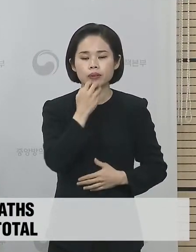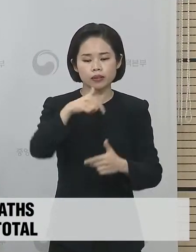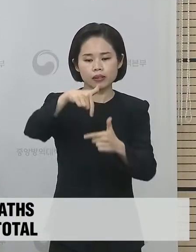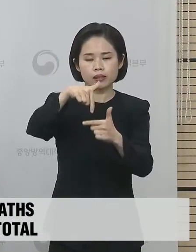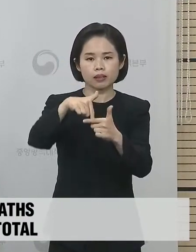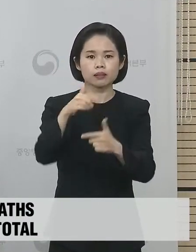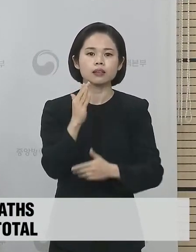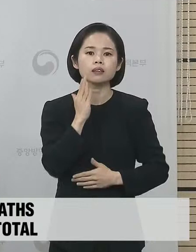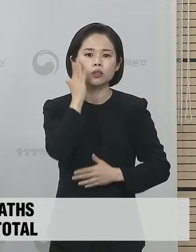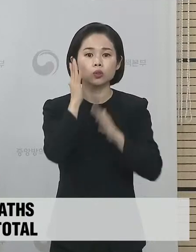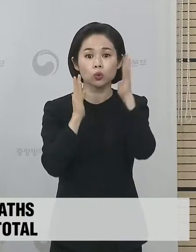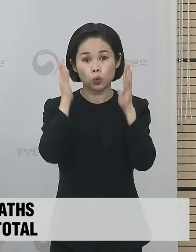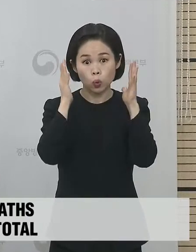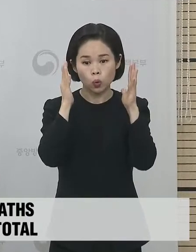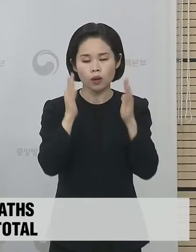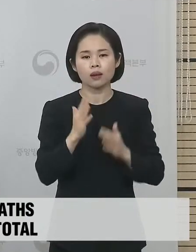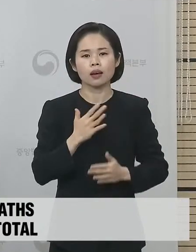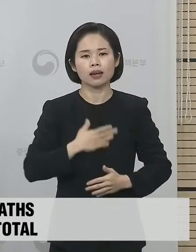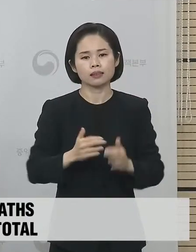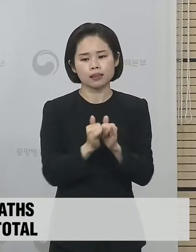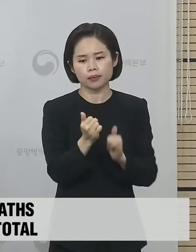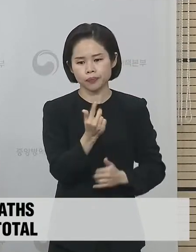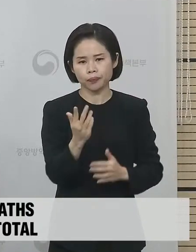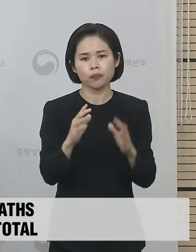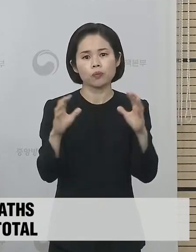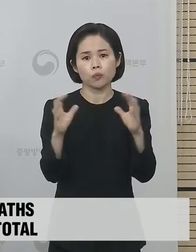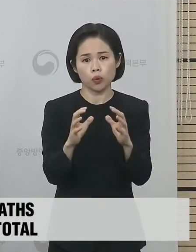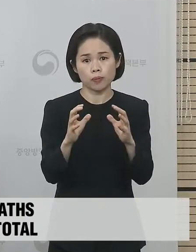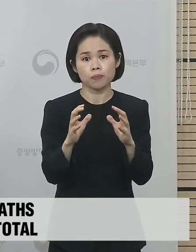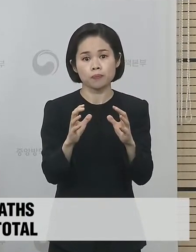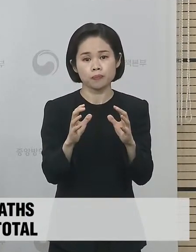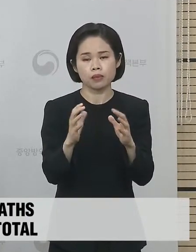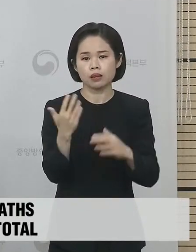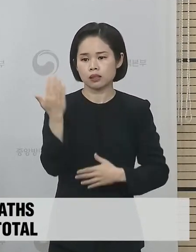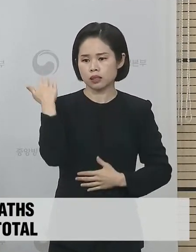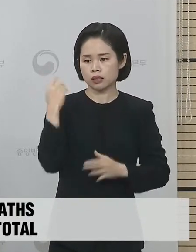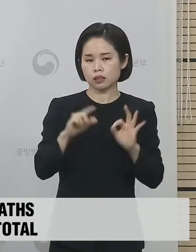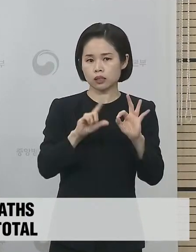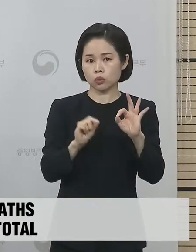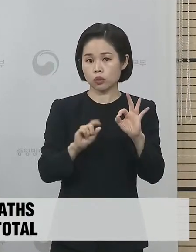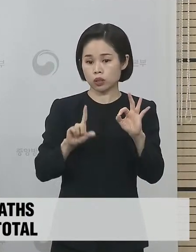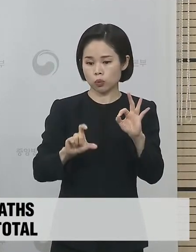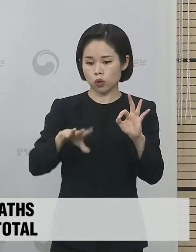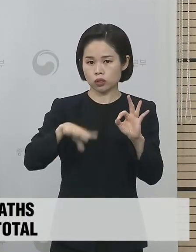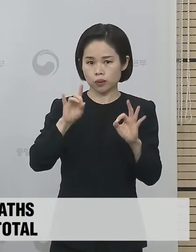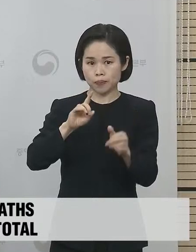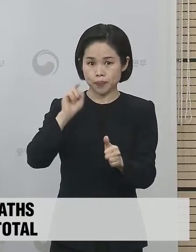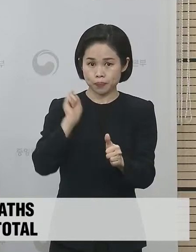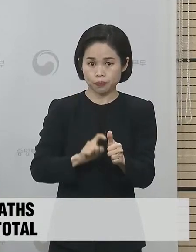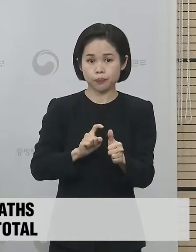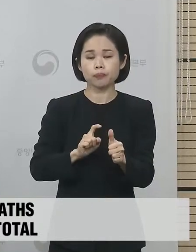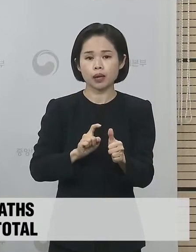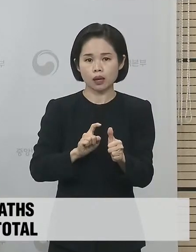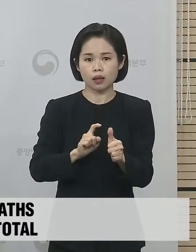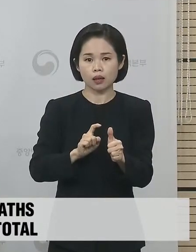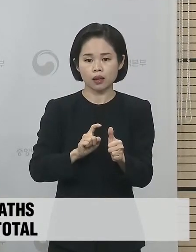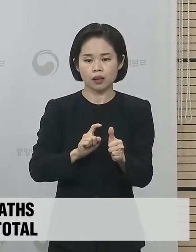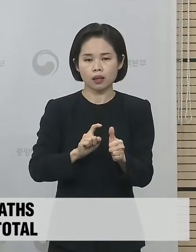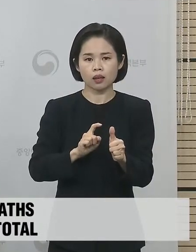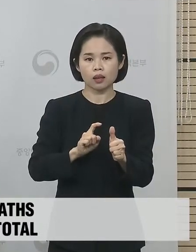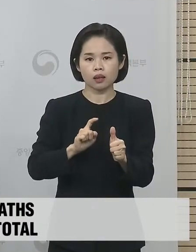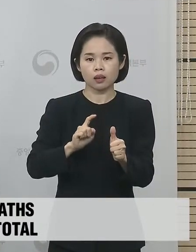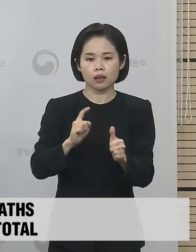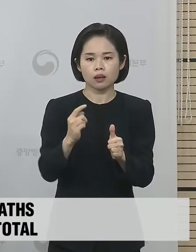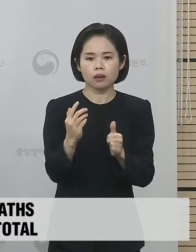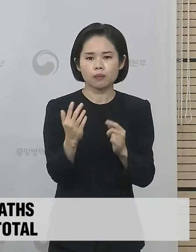the Seoul metropolitan city, in relation to a social meeting in Gangnam and Seocho districts, we have the first index case being